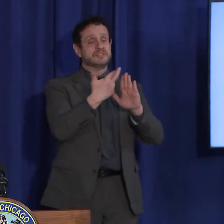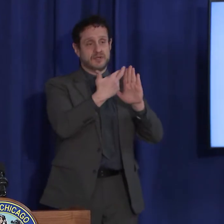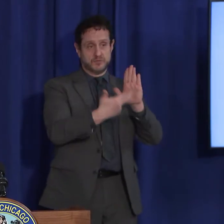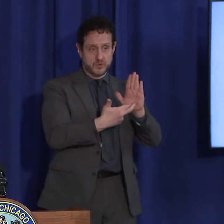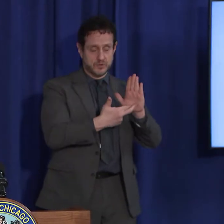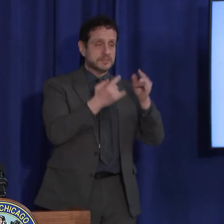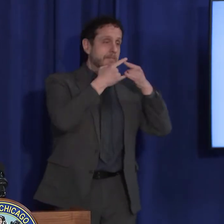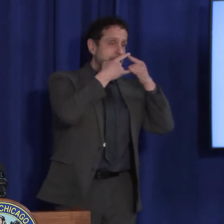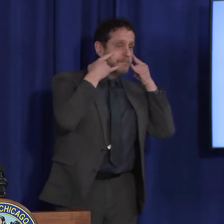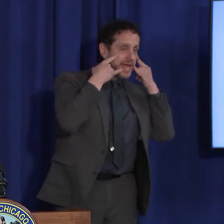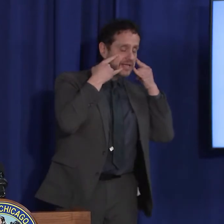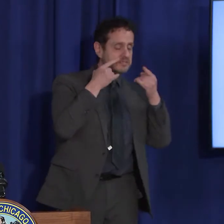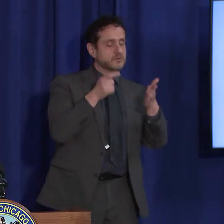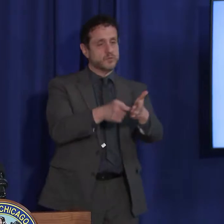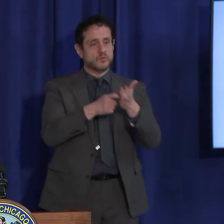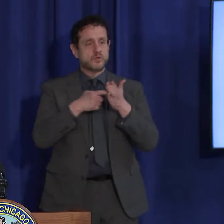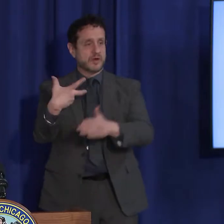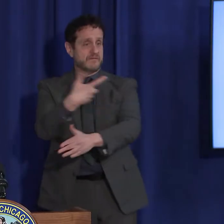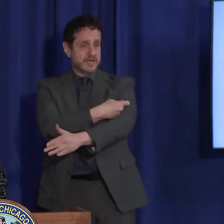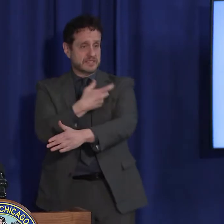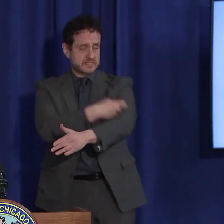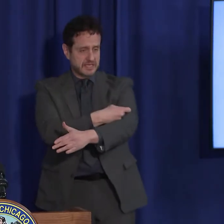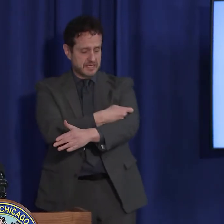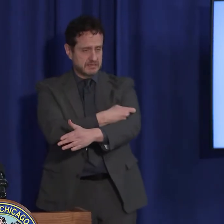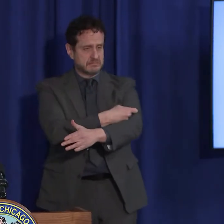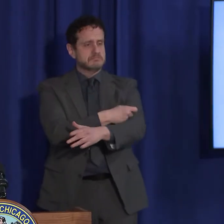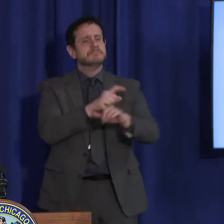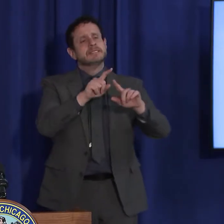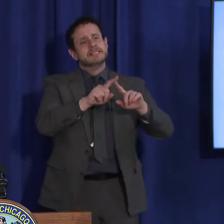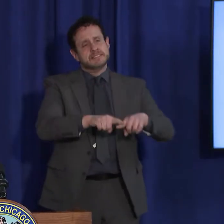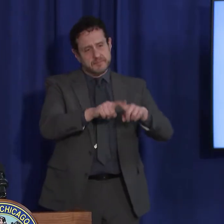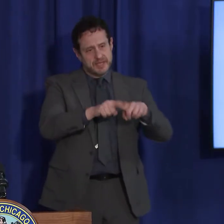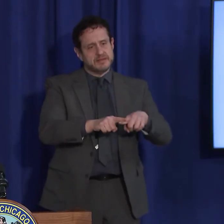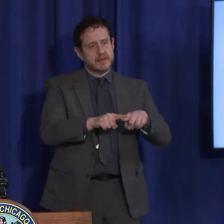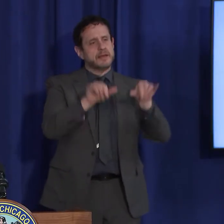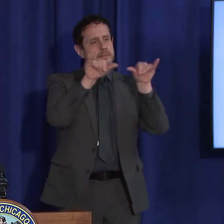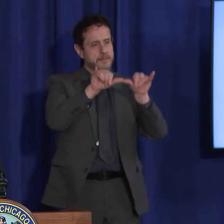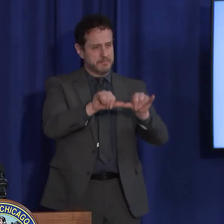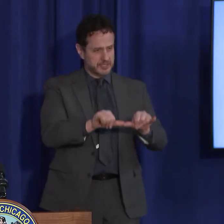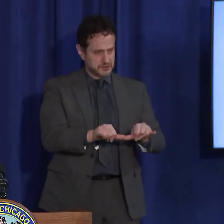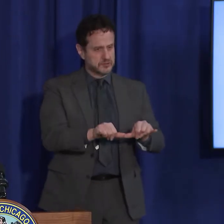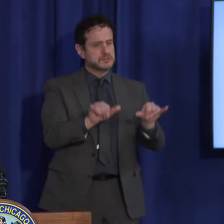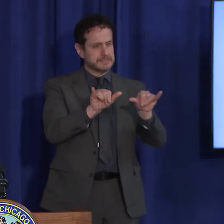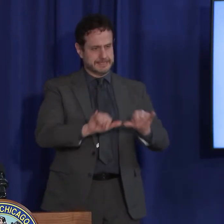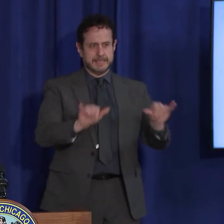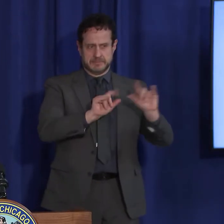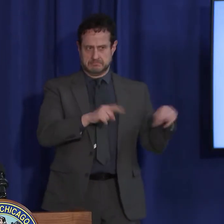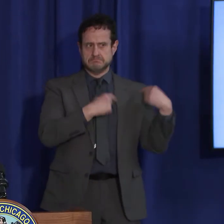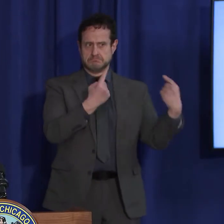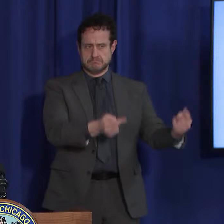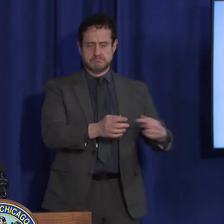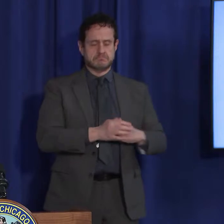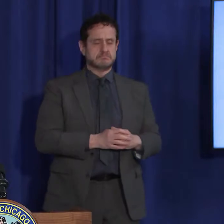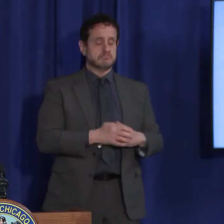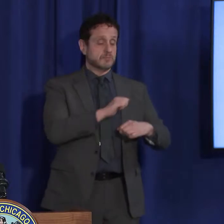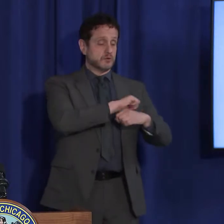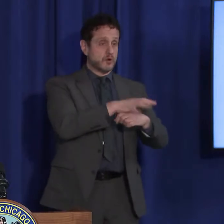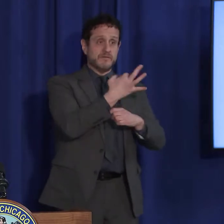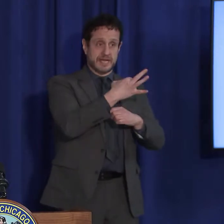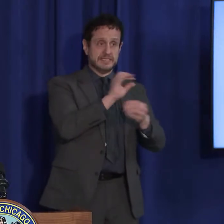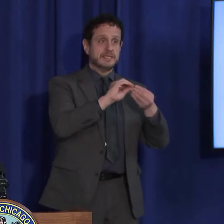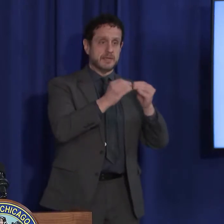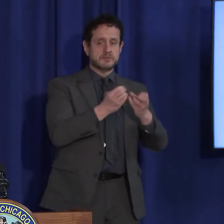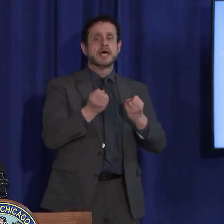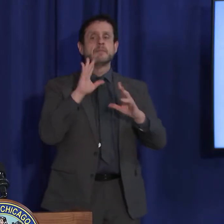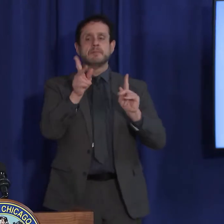including mask and vaccine mandates, have been guided by the same core metrics: COVID-19 cases per